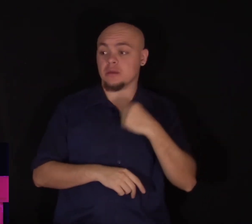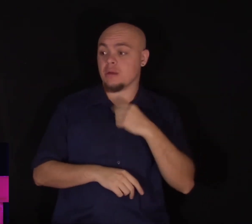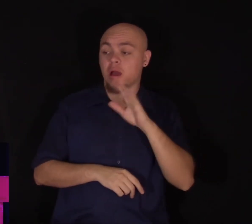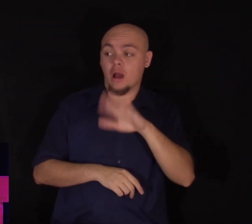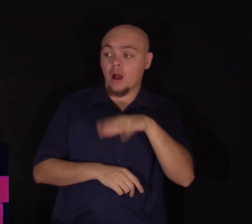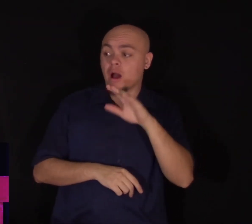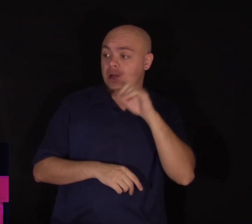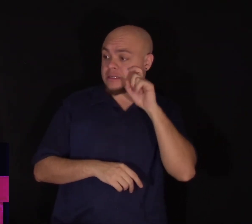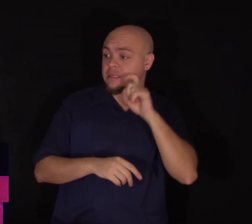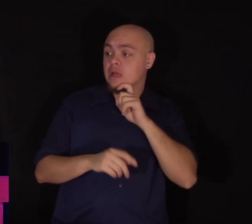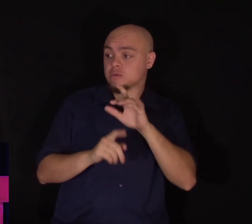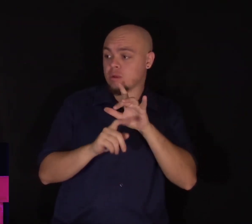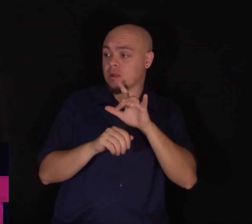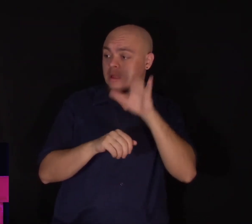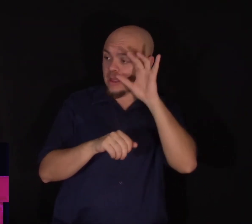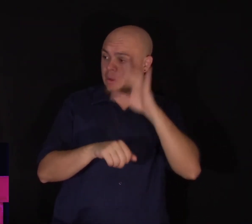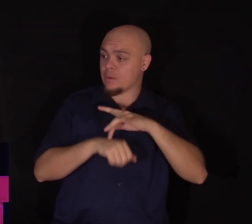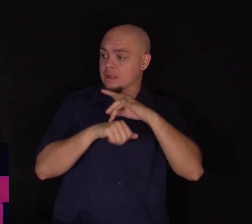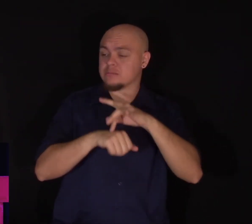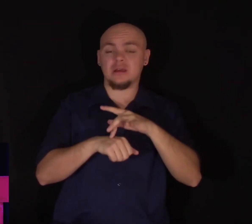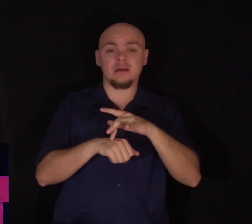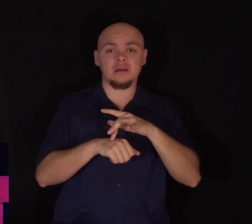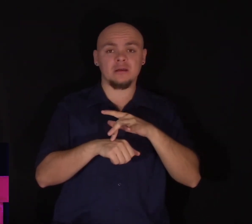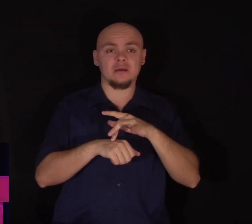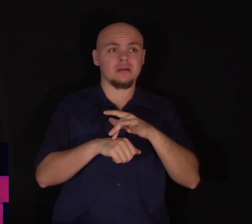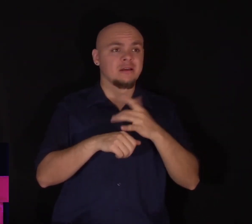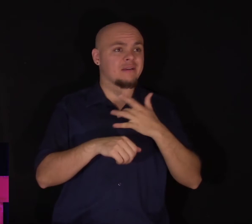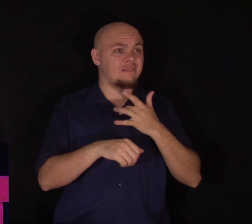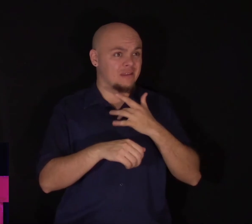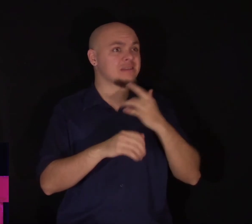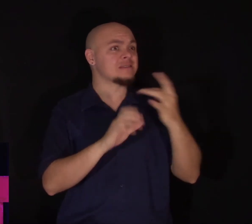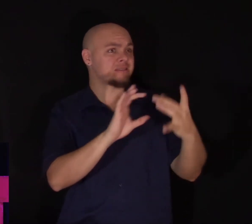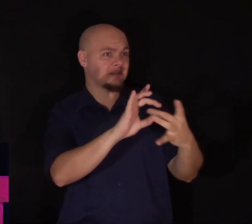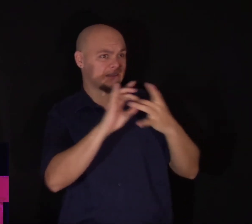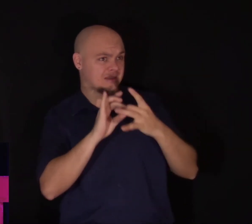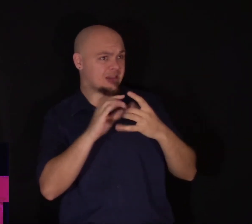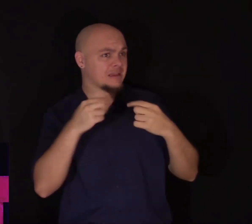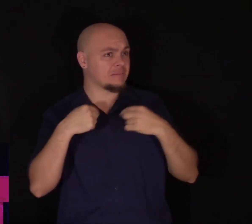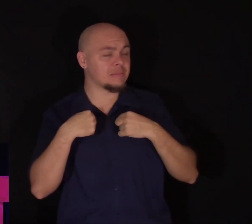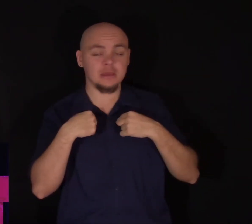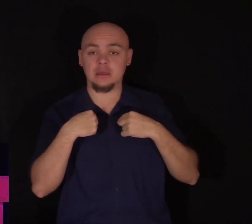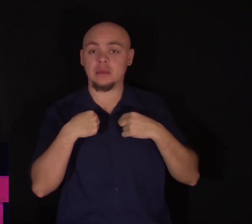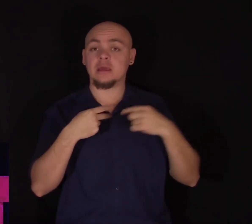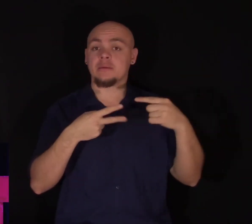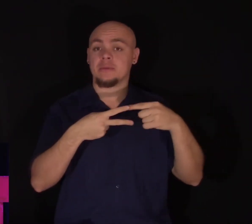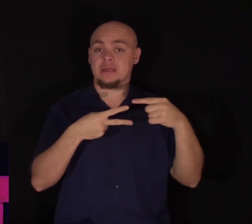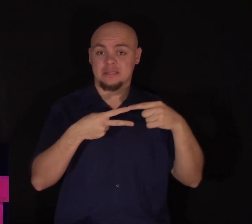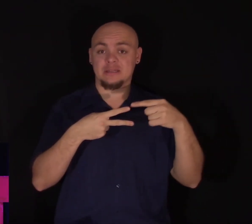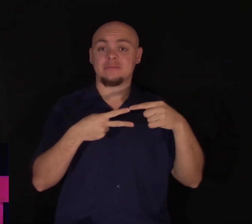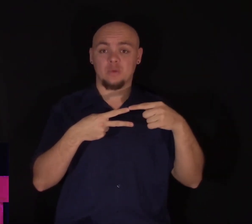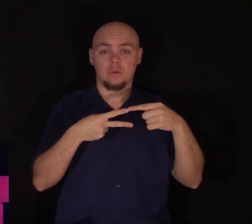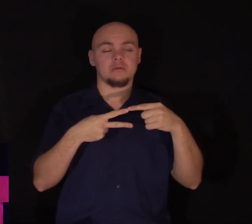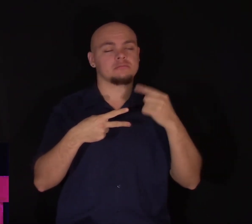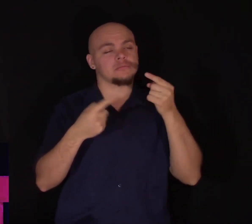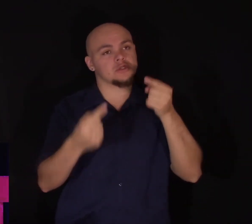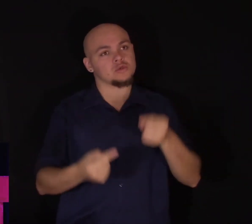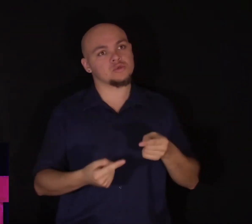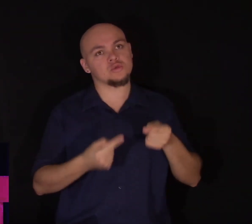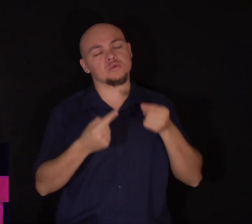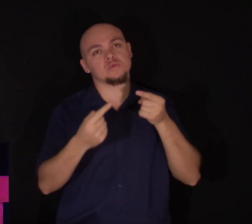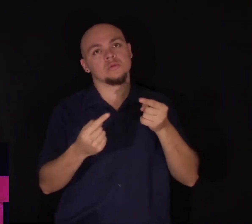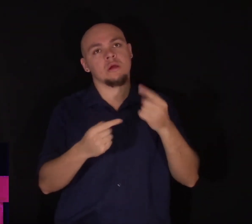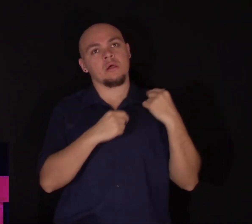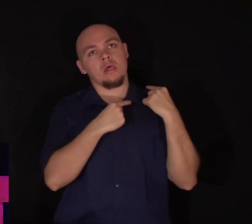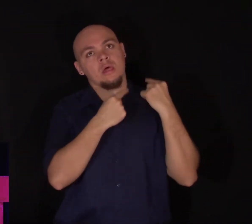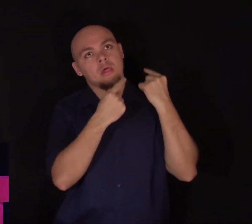sexual harassment, it somehow partly feels like it's mine because of number one. And because of number one, I have struggled to articulate this problem for such